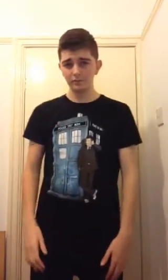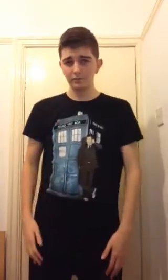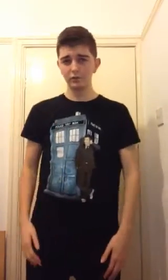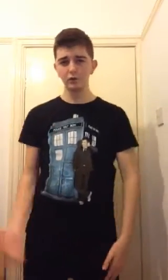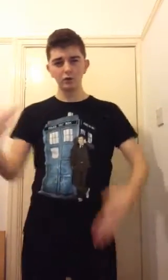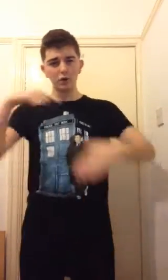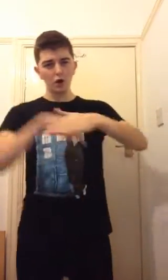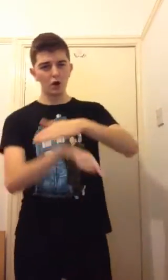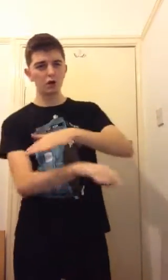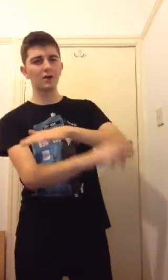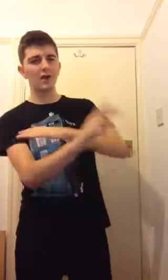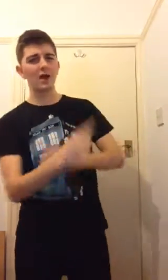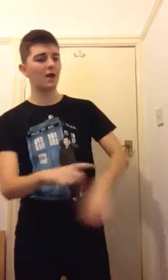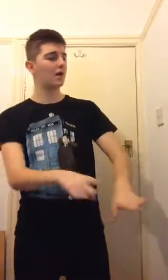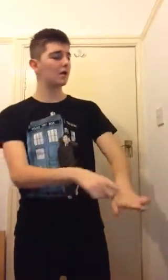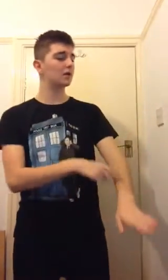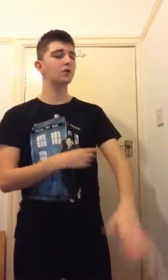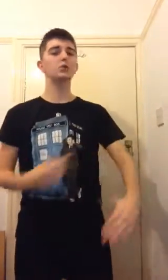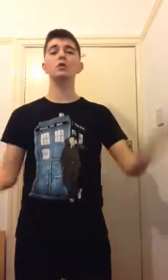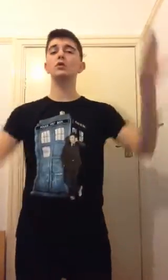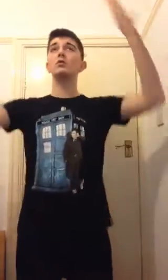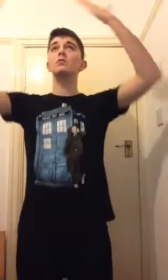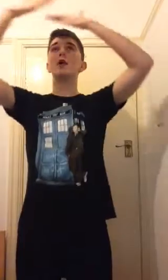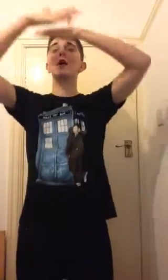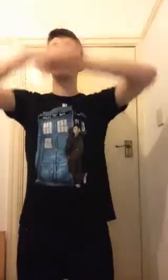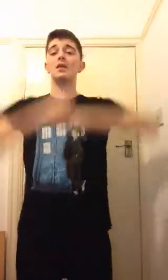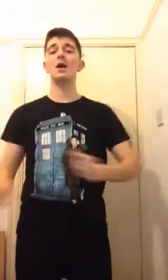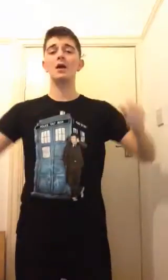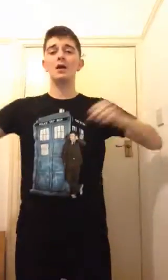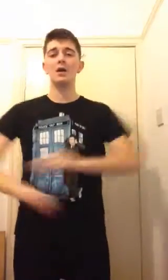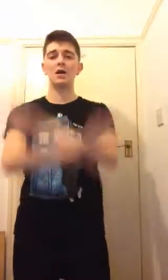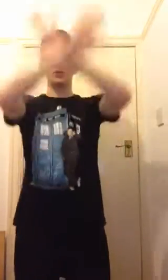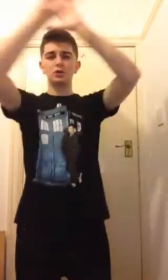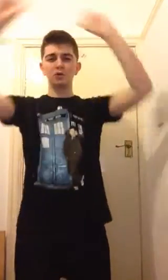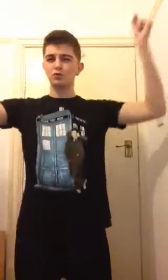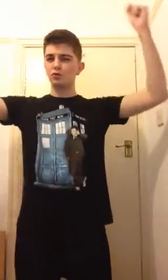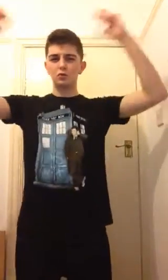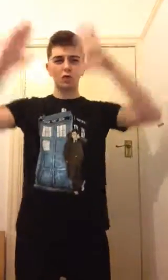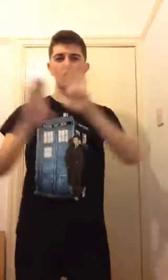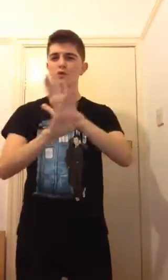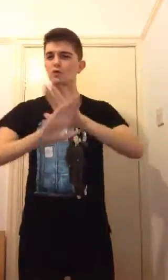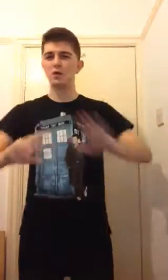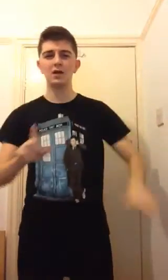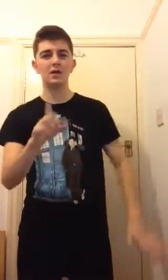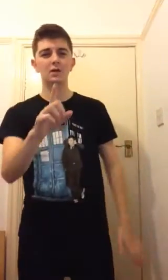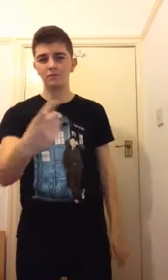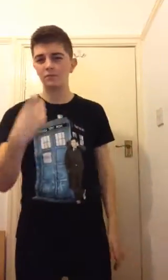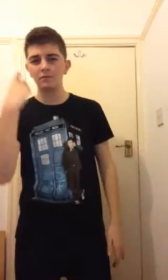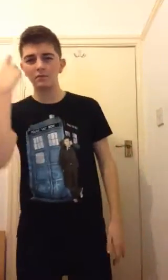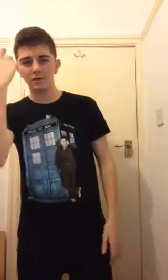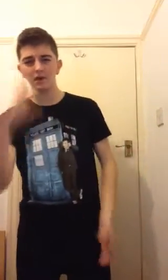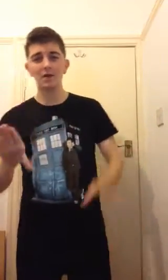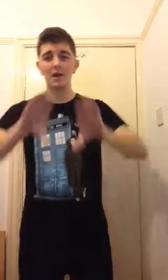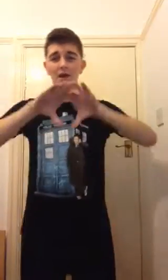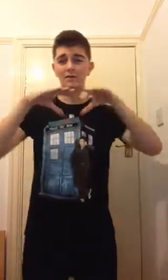Through the long nights and the bright lights, don't you worry. Cause